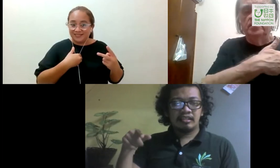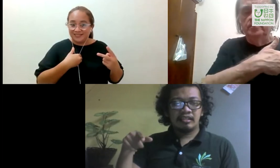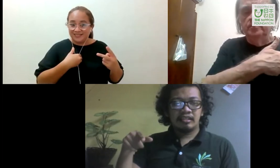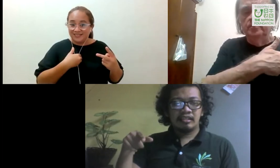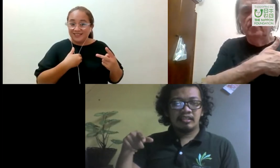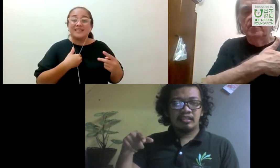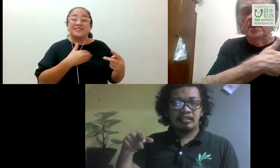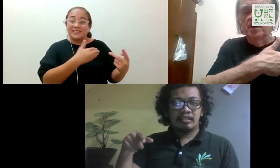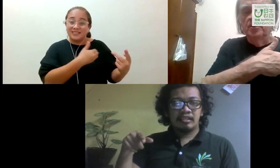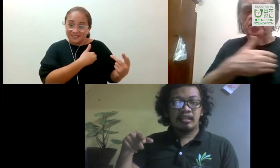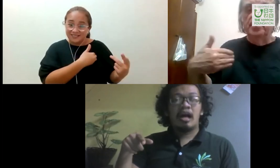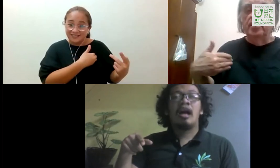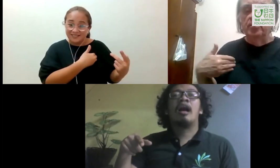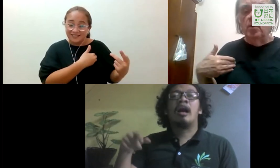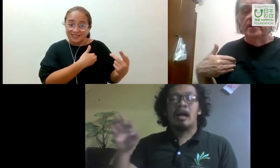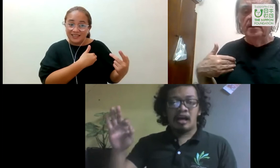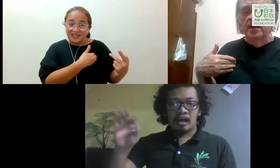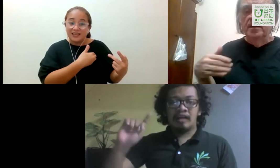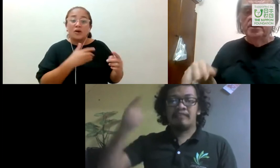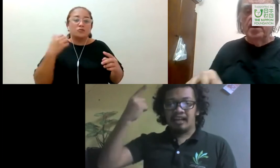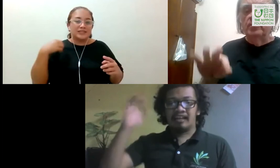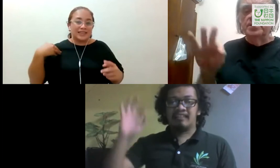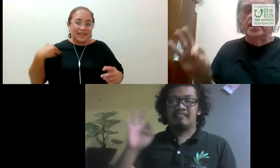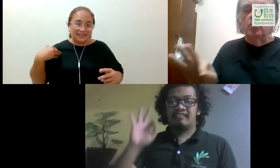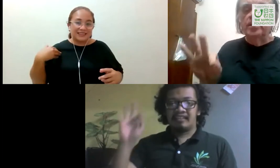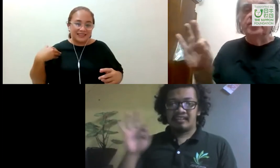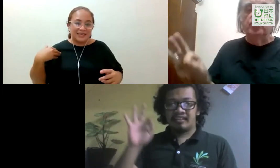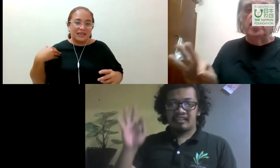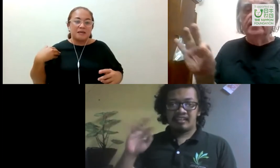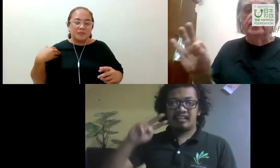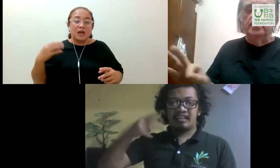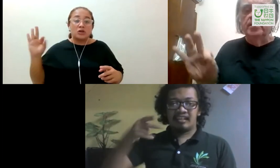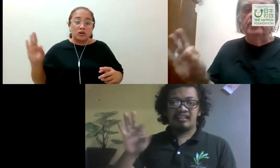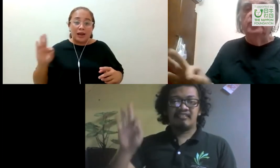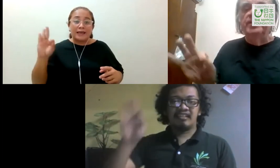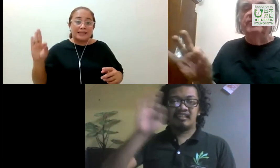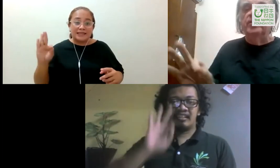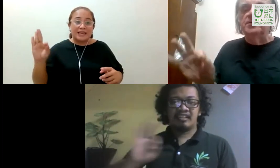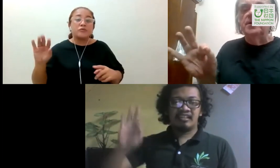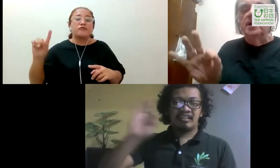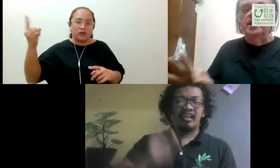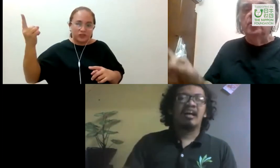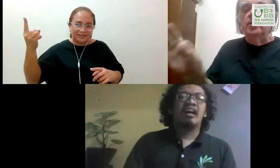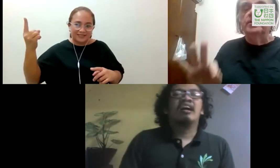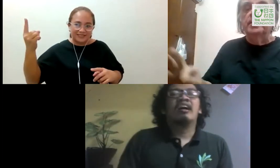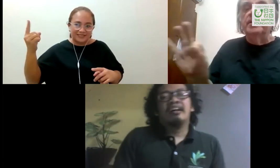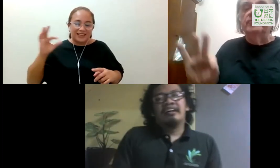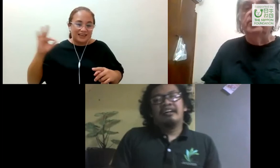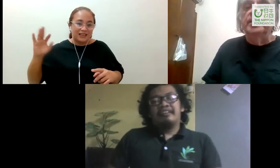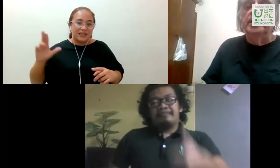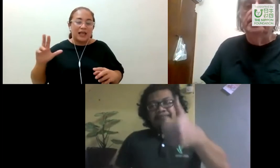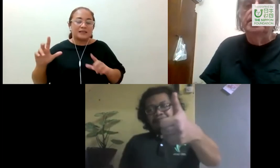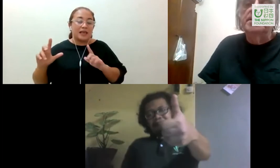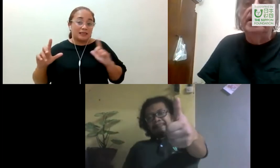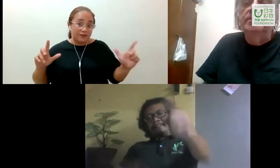this one, you're starting on the right. So I would say going to the right then would be first, and going to the left